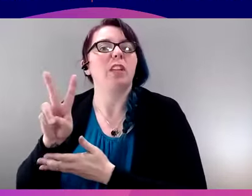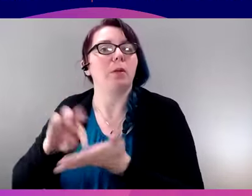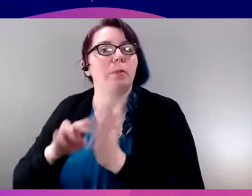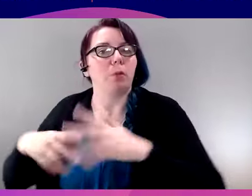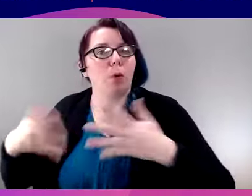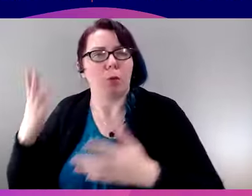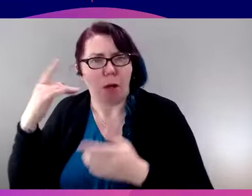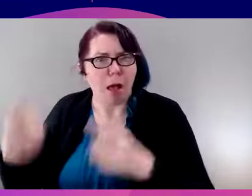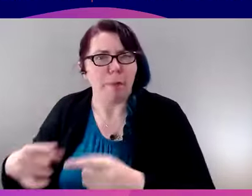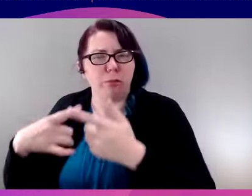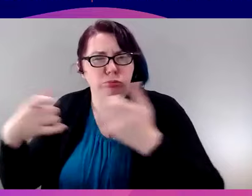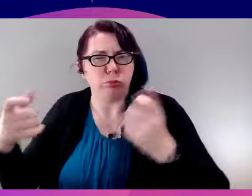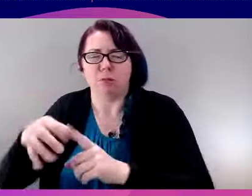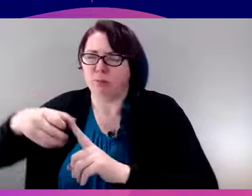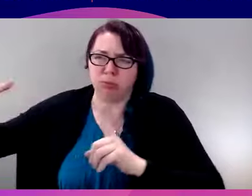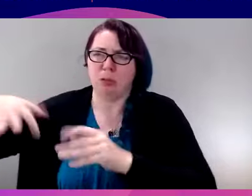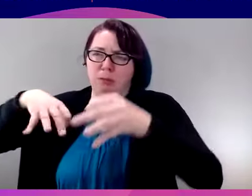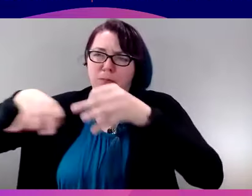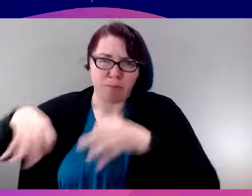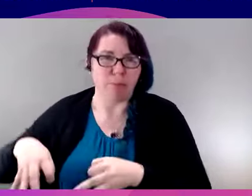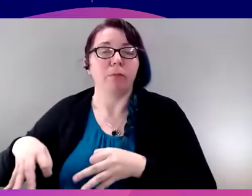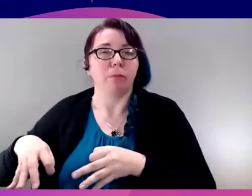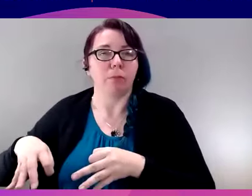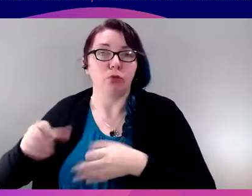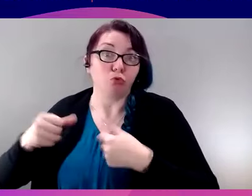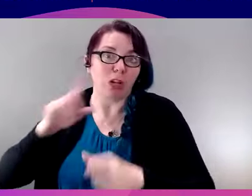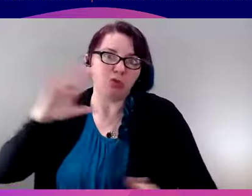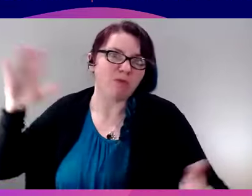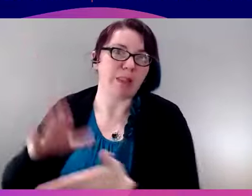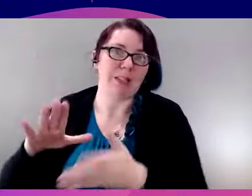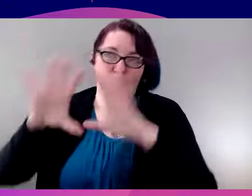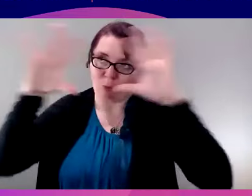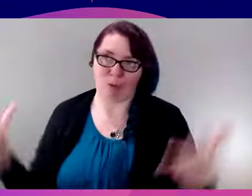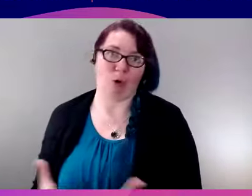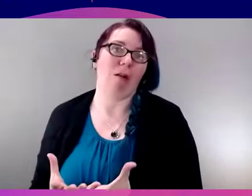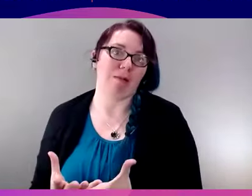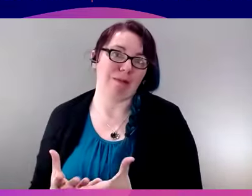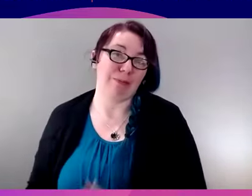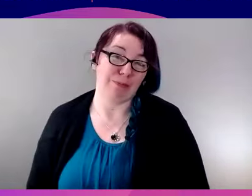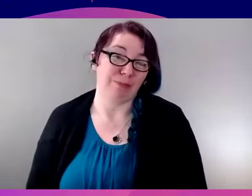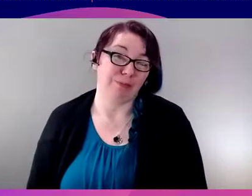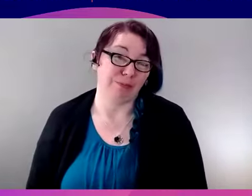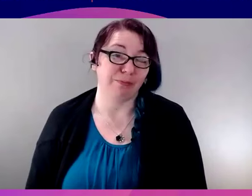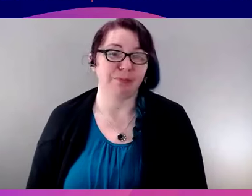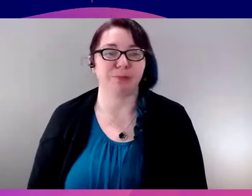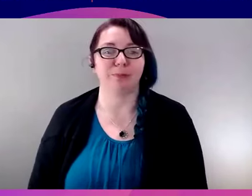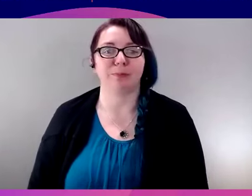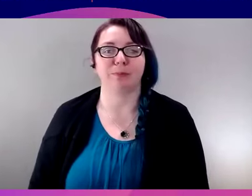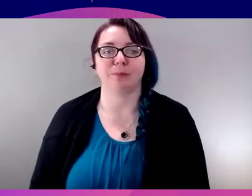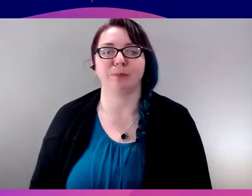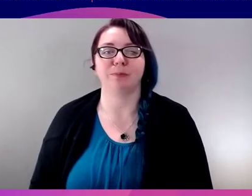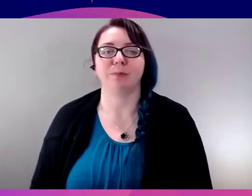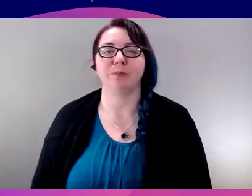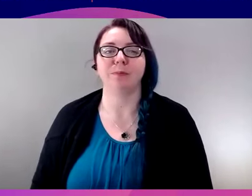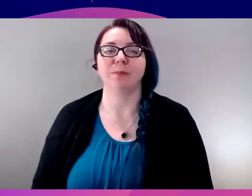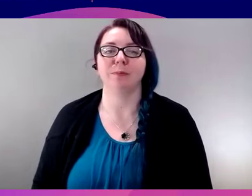violence. A community of practice and online learning center will be developed through this project to offer free access for gender-based violence